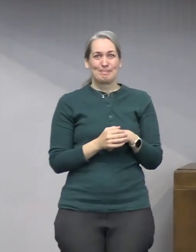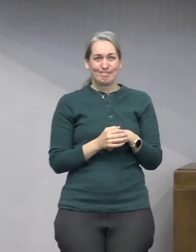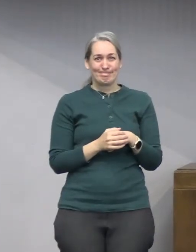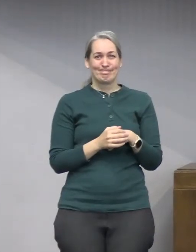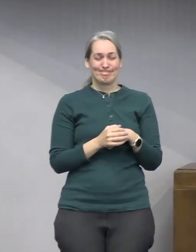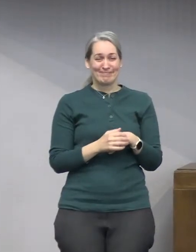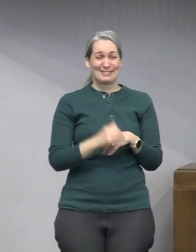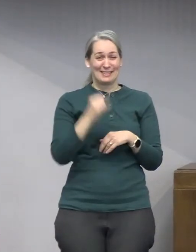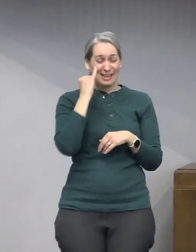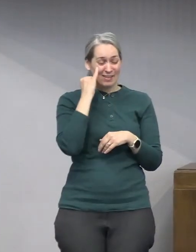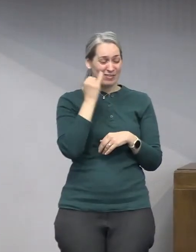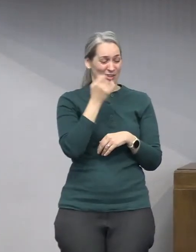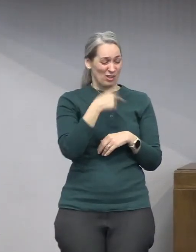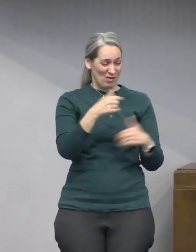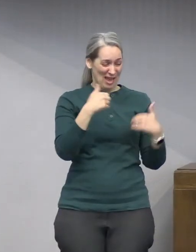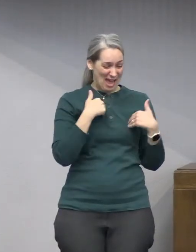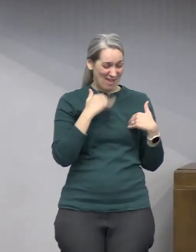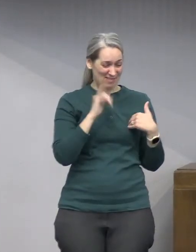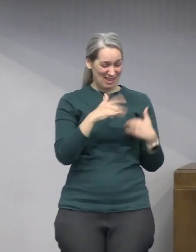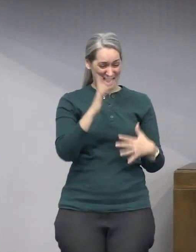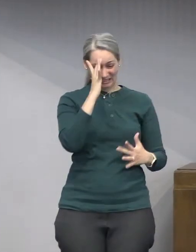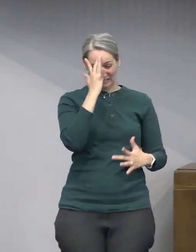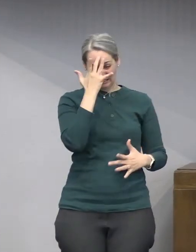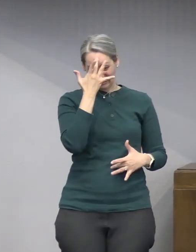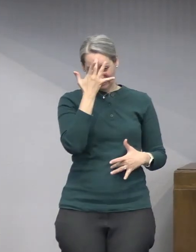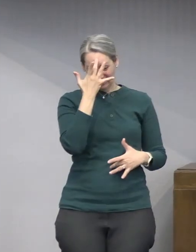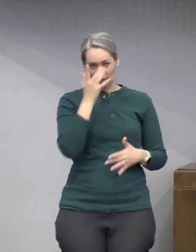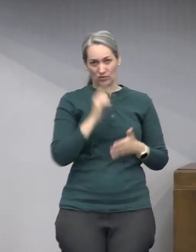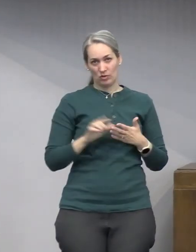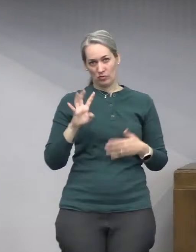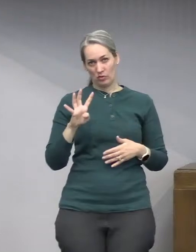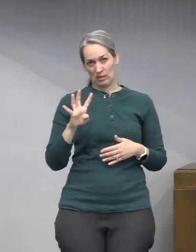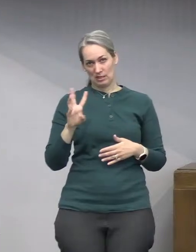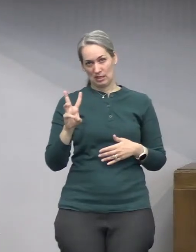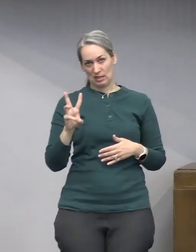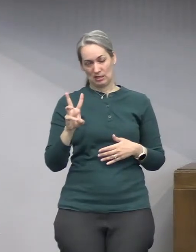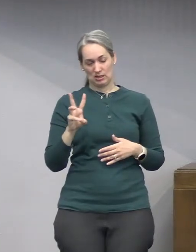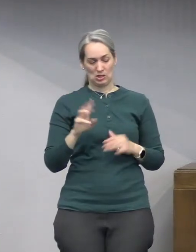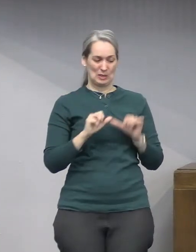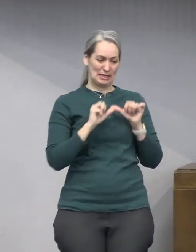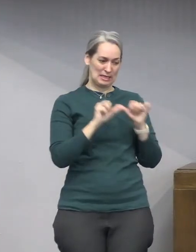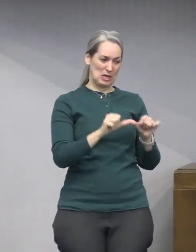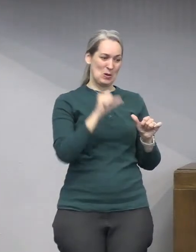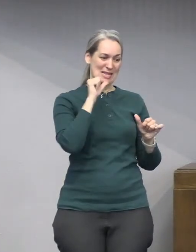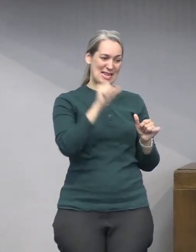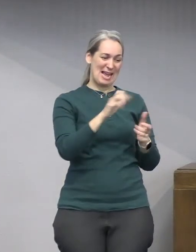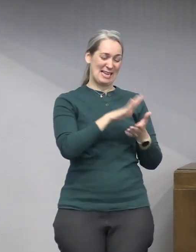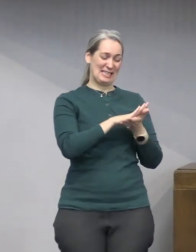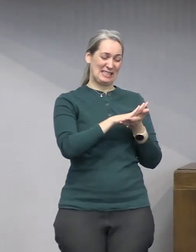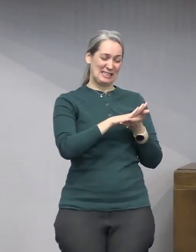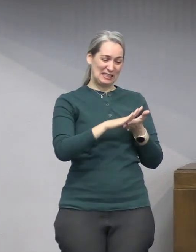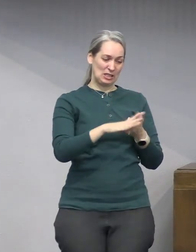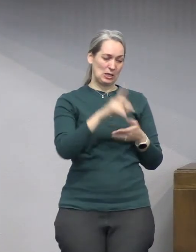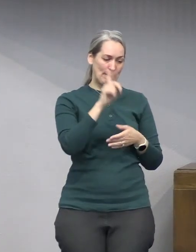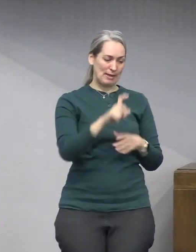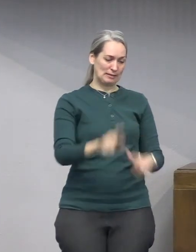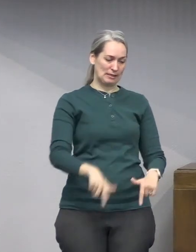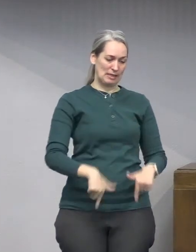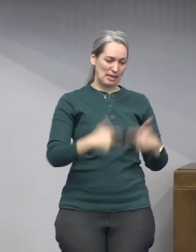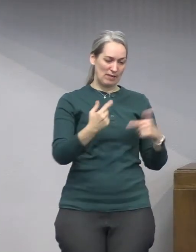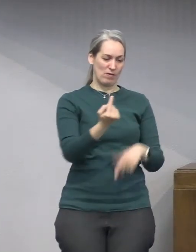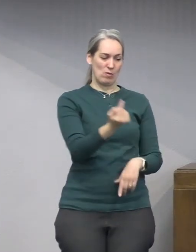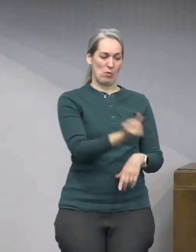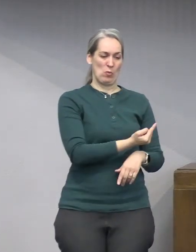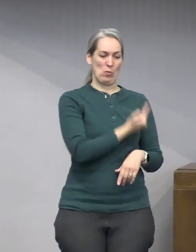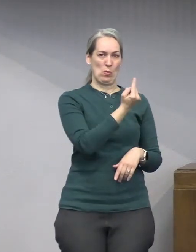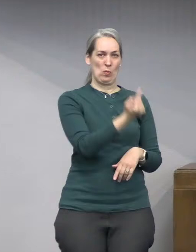As long as you have this disease, verse 46 tells us, you remain unclean. You must live alone.